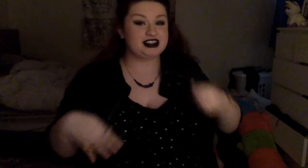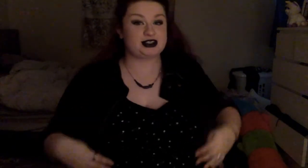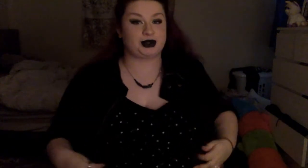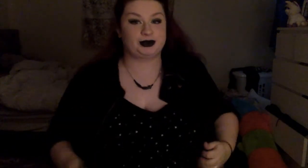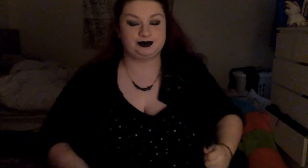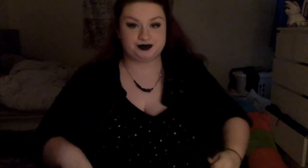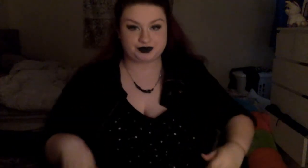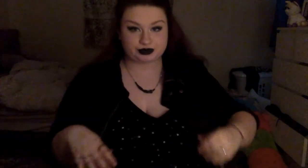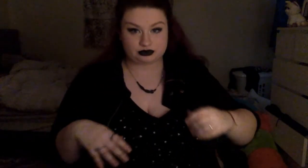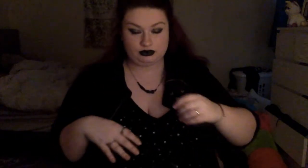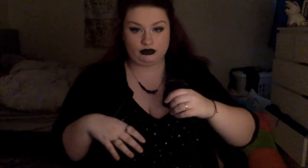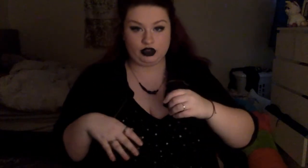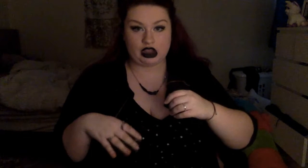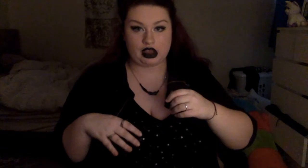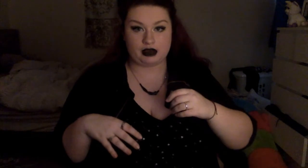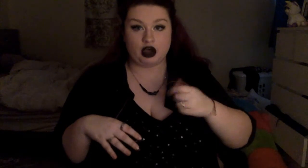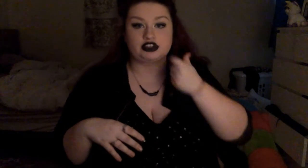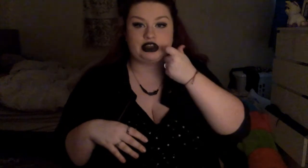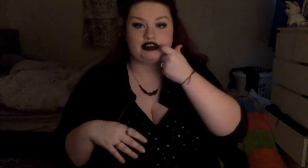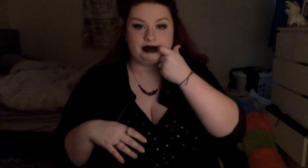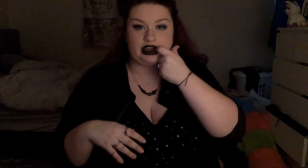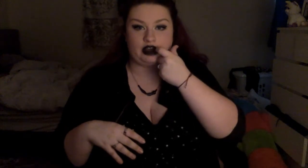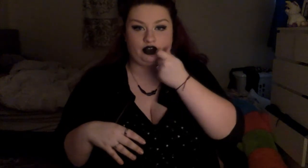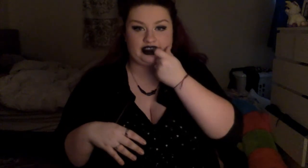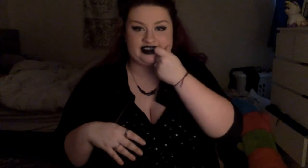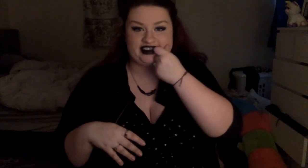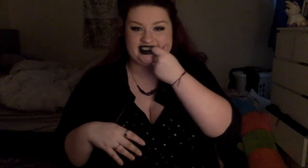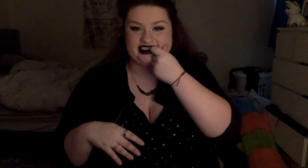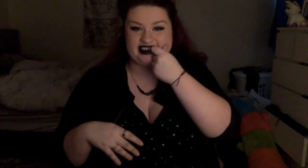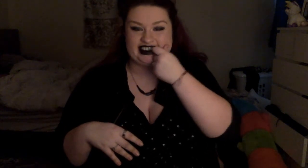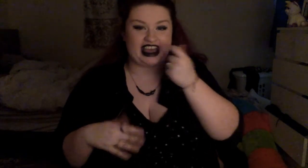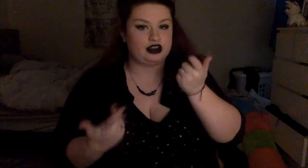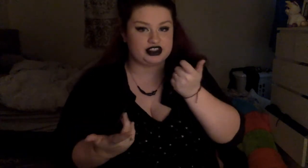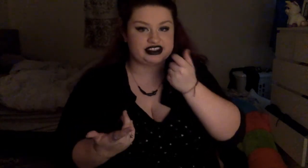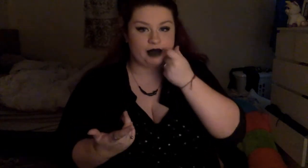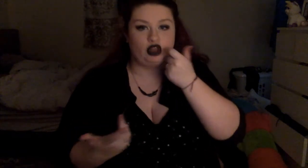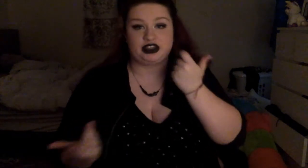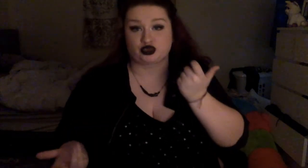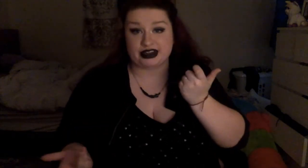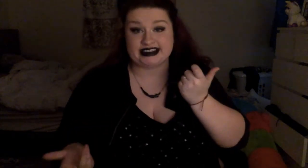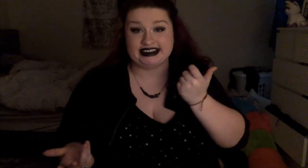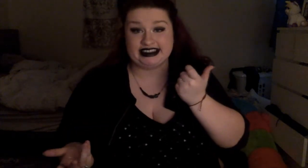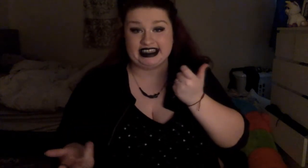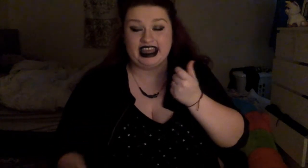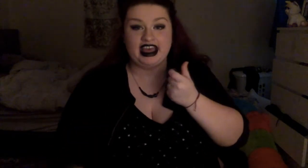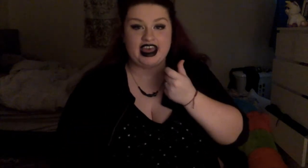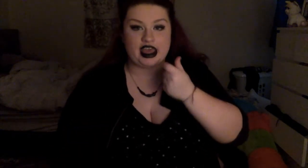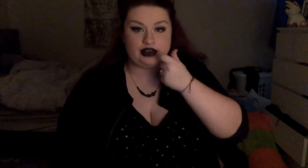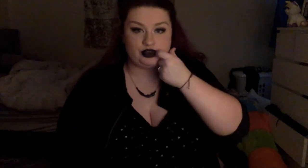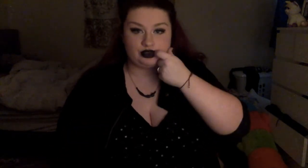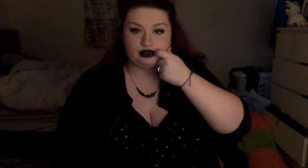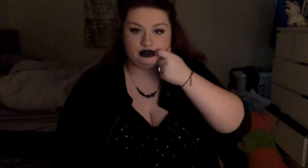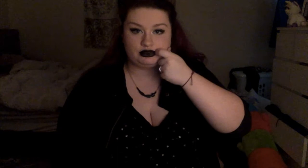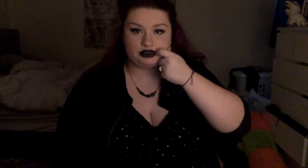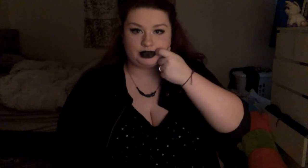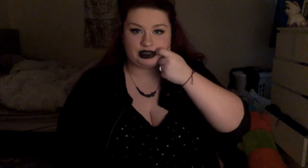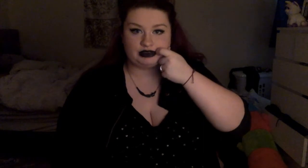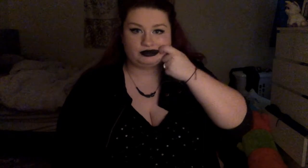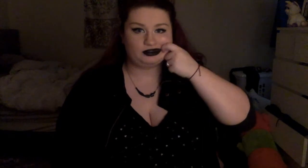So, also you have to be careful, because if you just do it like that, if it's small, it means recently. And if you do it,